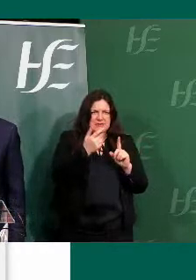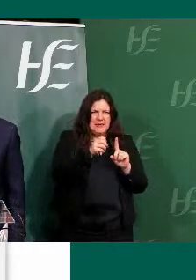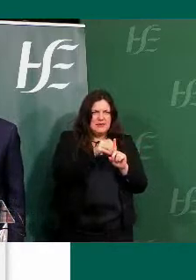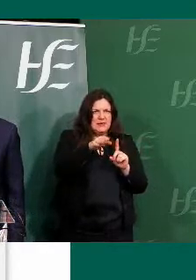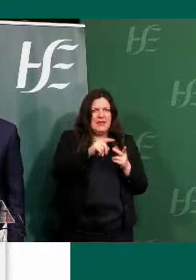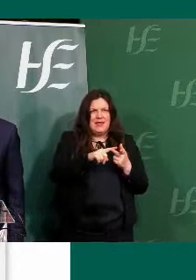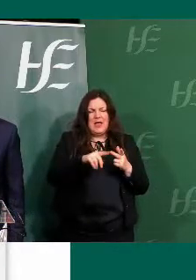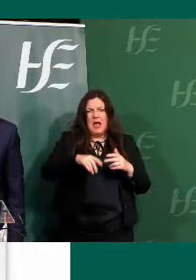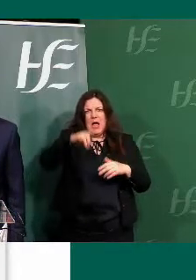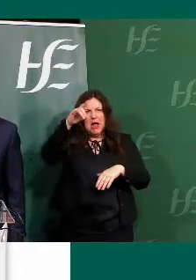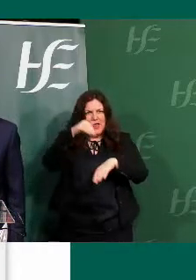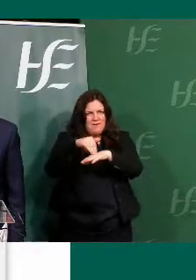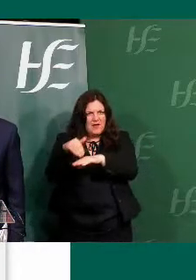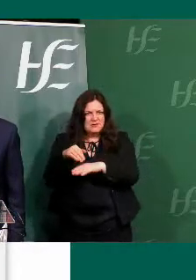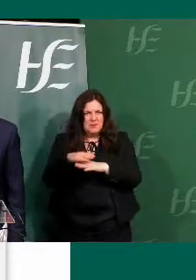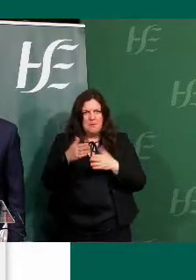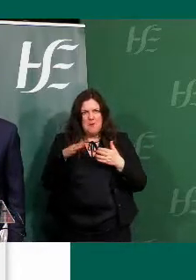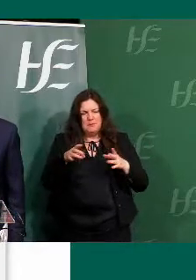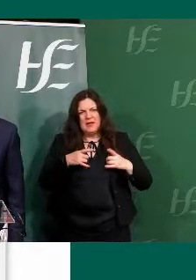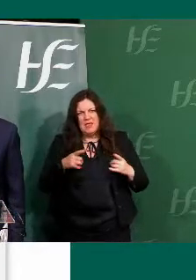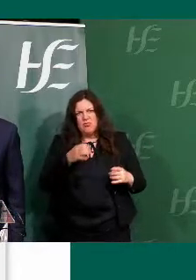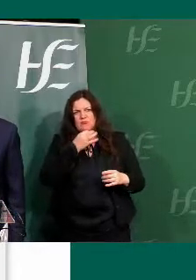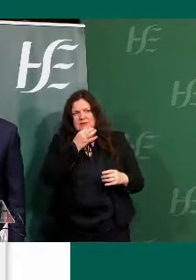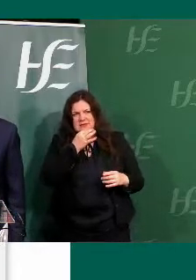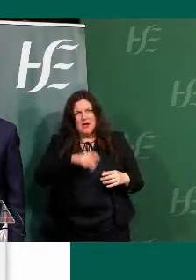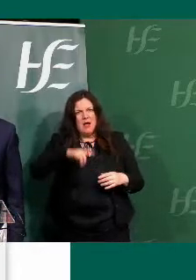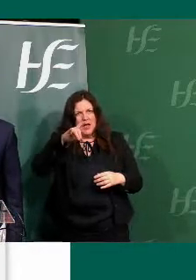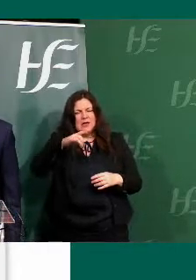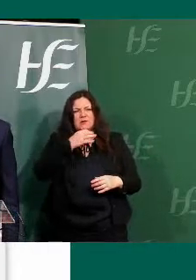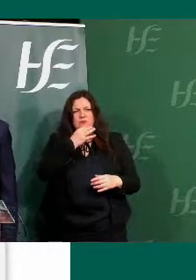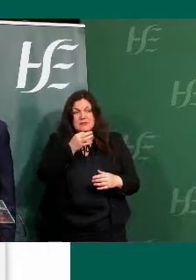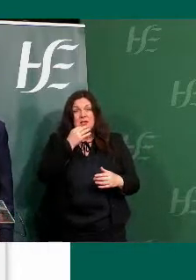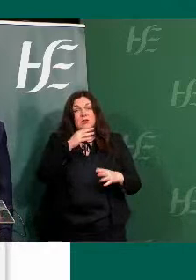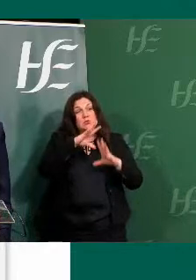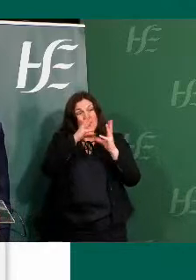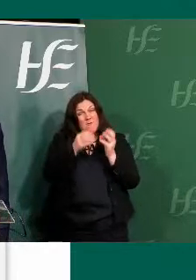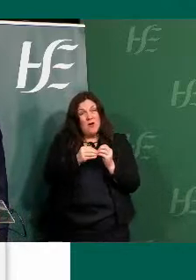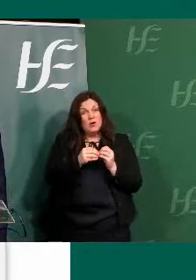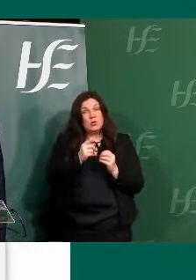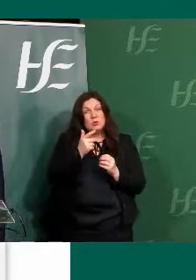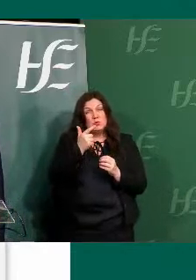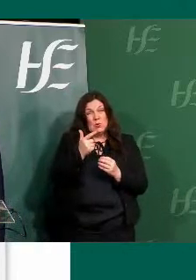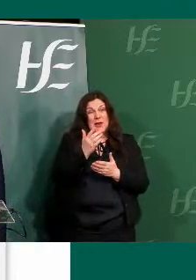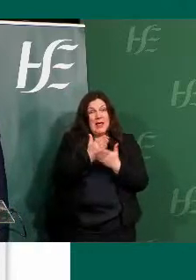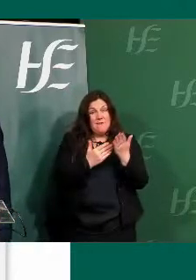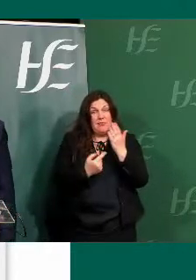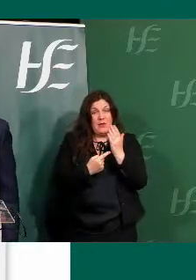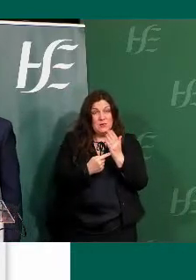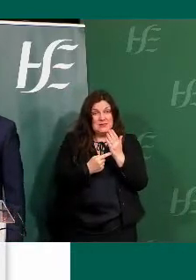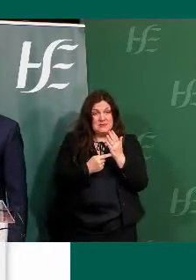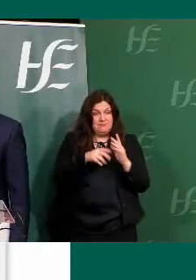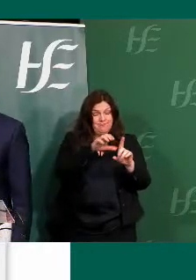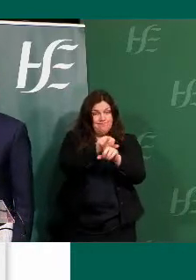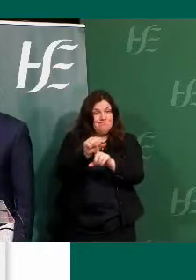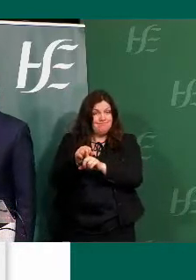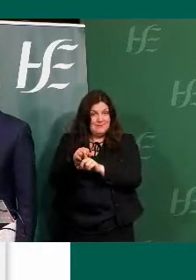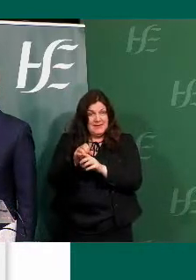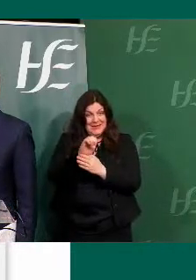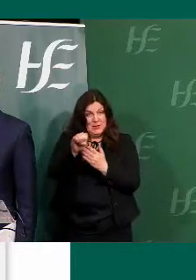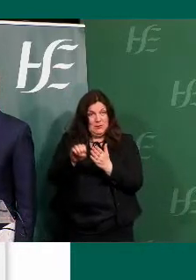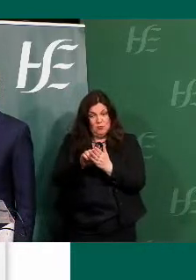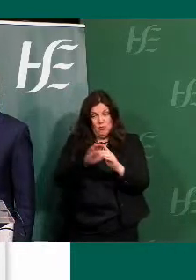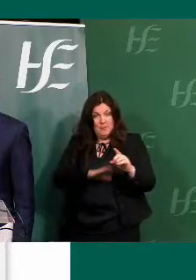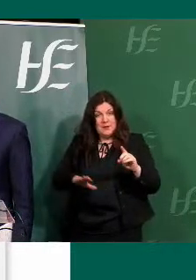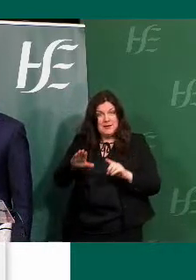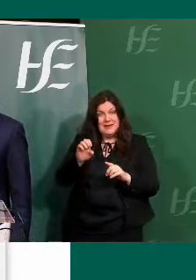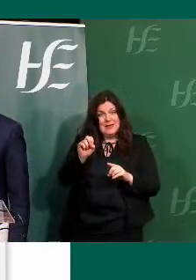health, very high. And so far, over 2,500 cases identified in the EU, EEA, and an increasing number of cases not associated